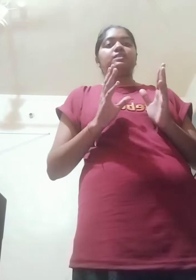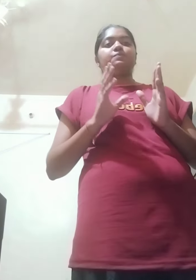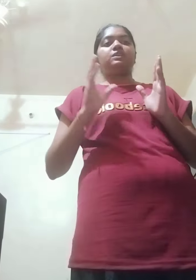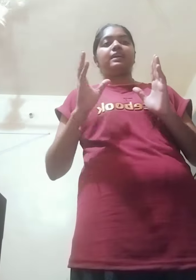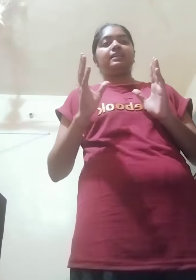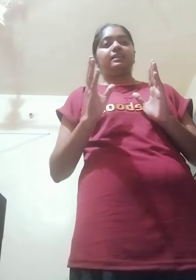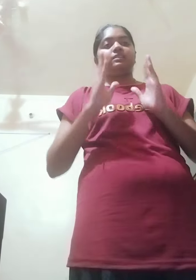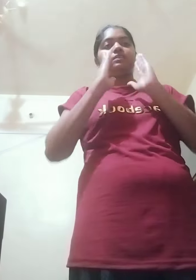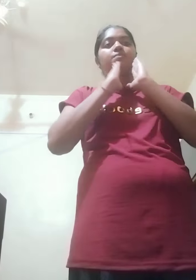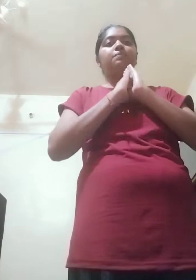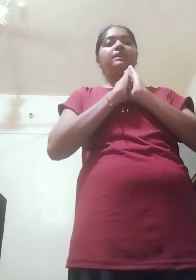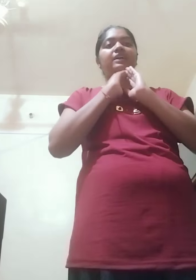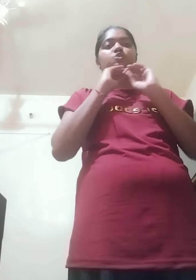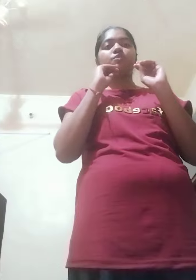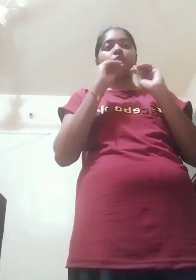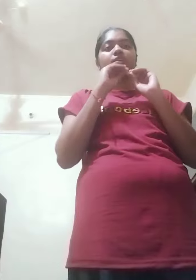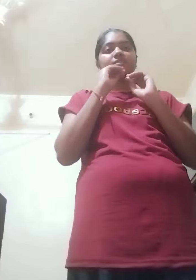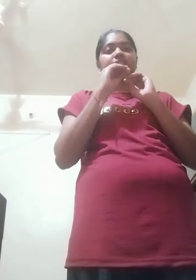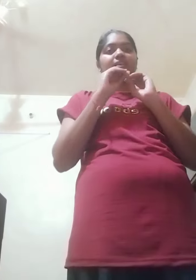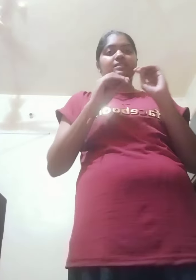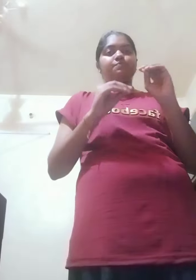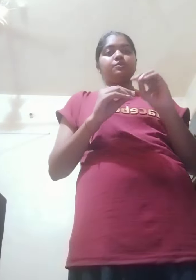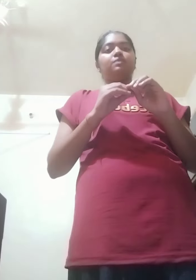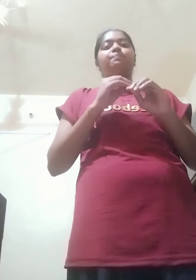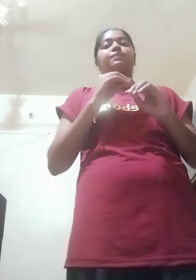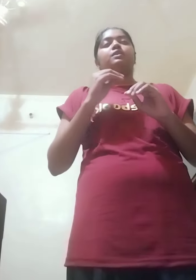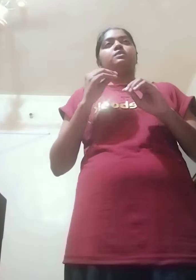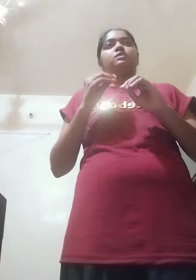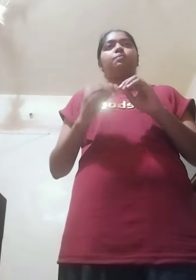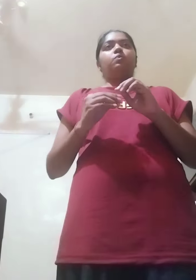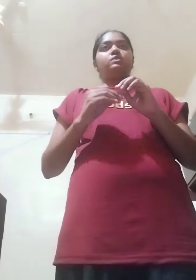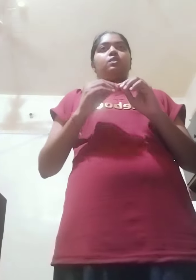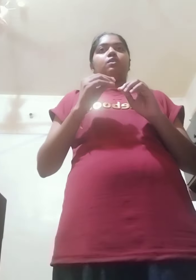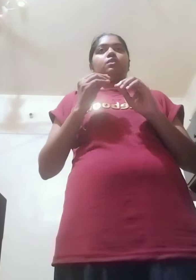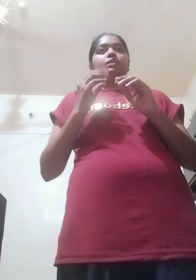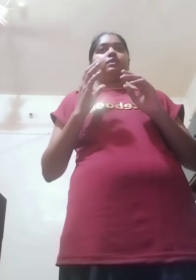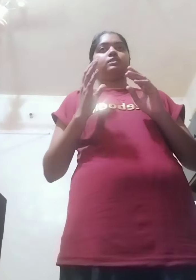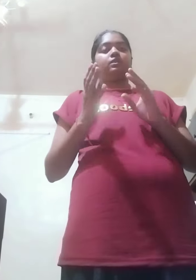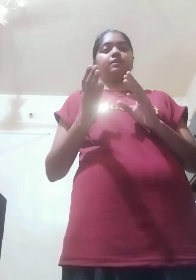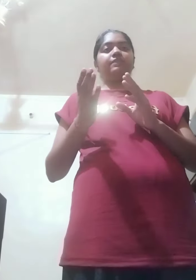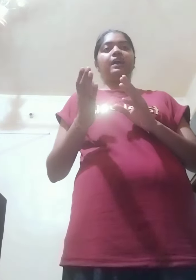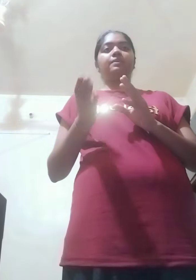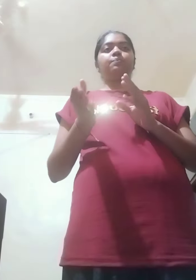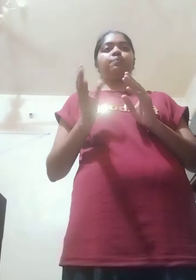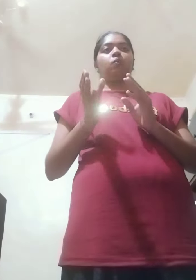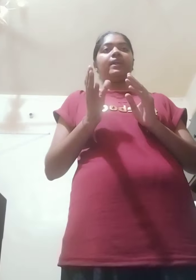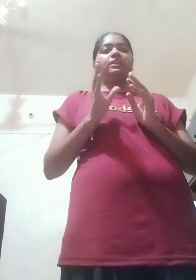exception technically. But actually, what is this exception? Suppose we are providing the